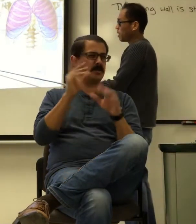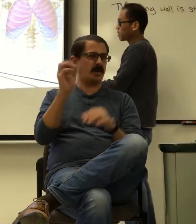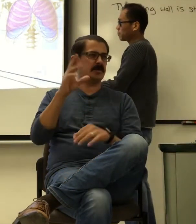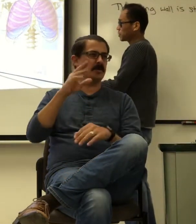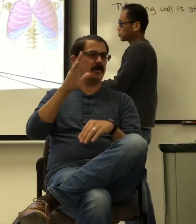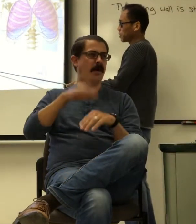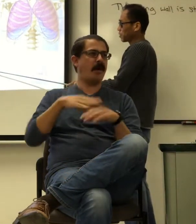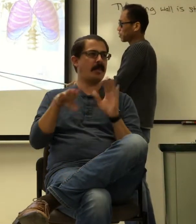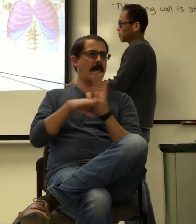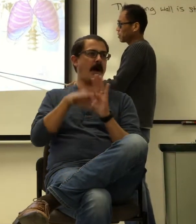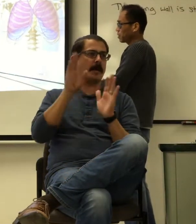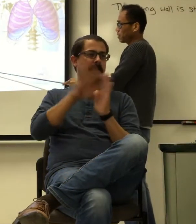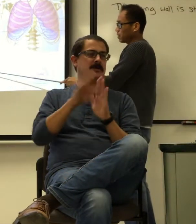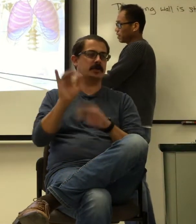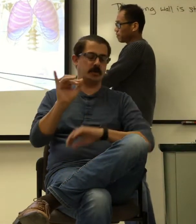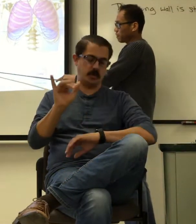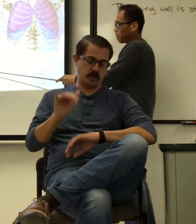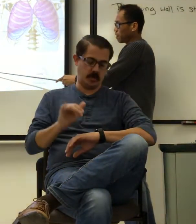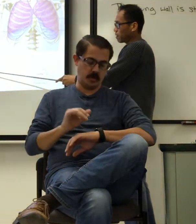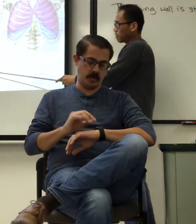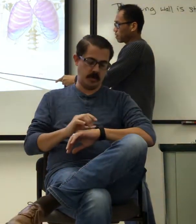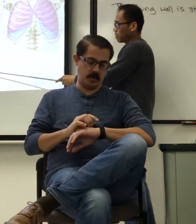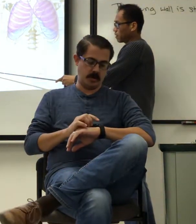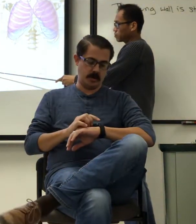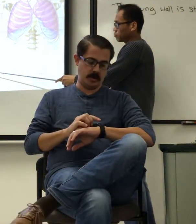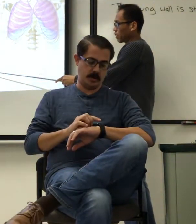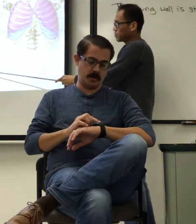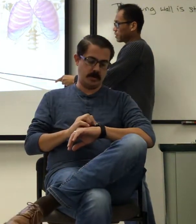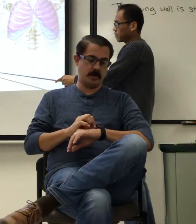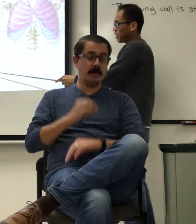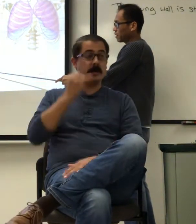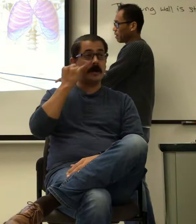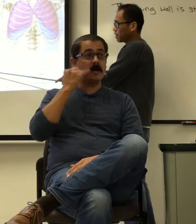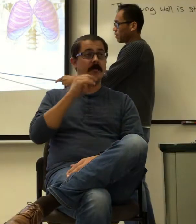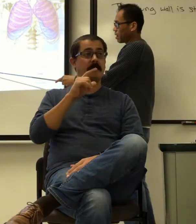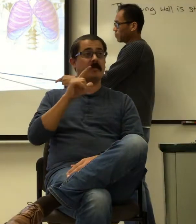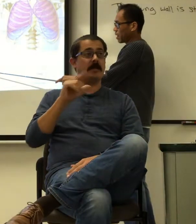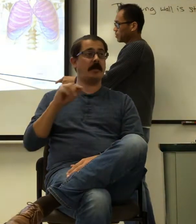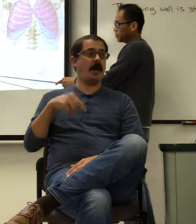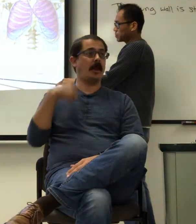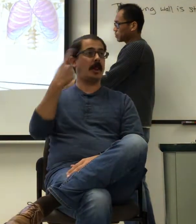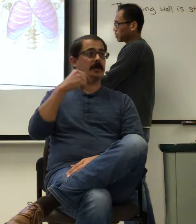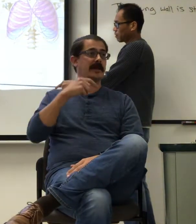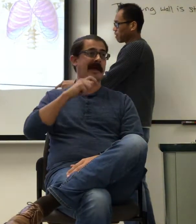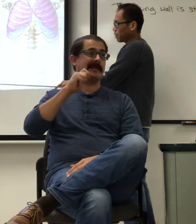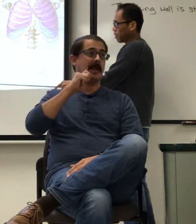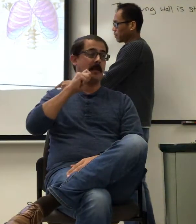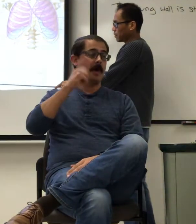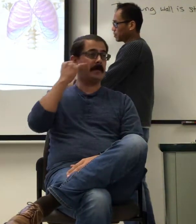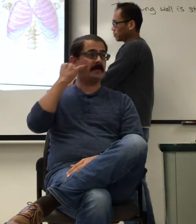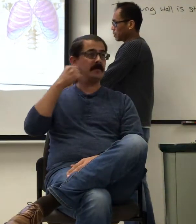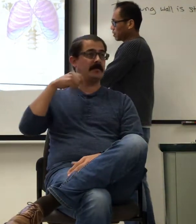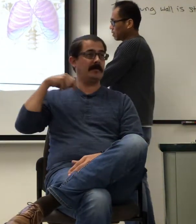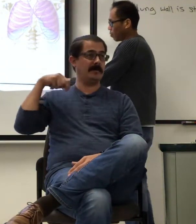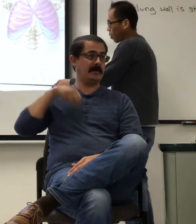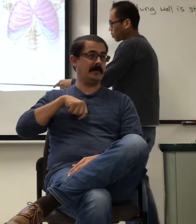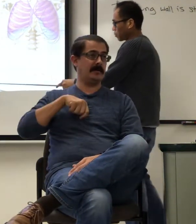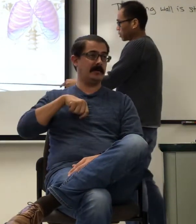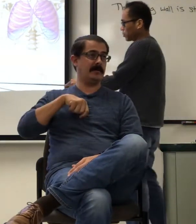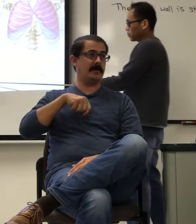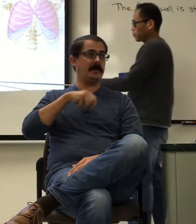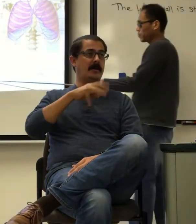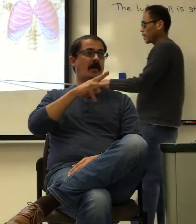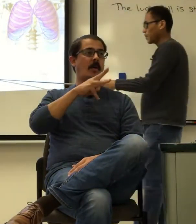on this bottom picture here. If the lung is represented by a lollipop, and you insert a lollipop into a